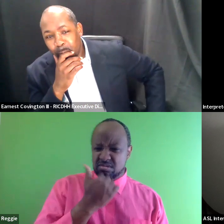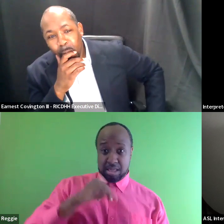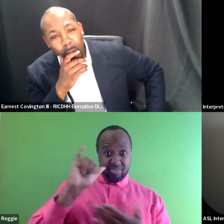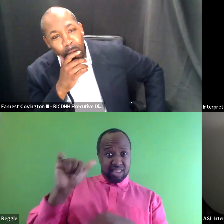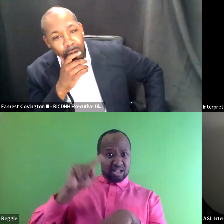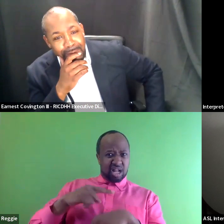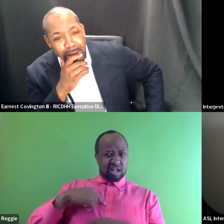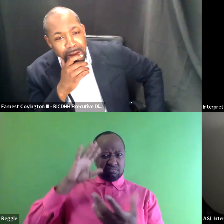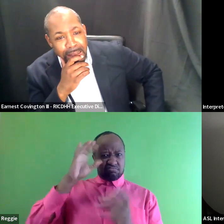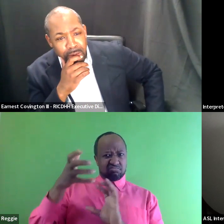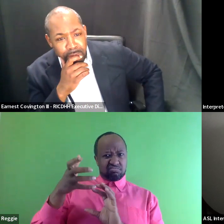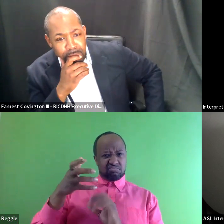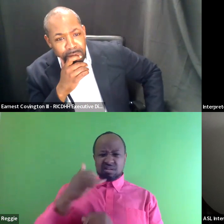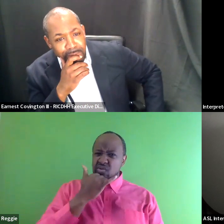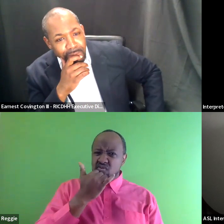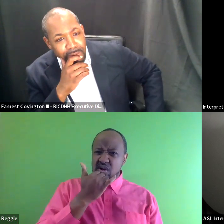math?